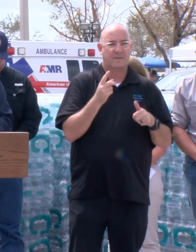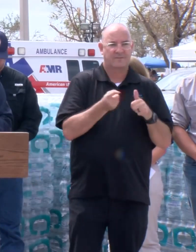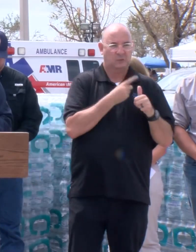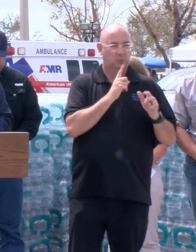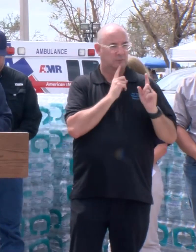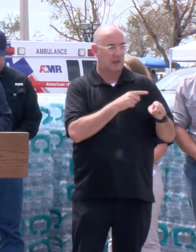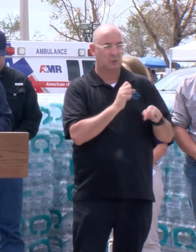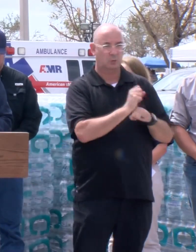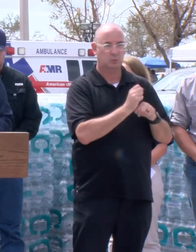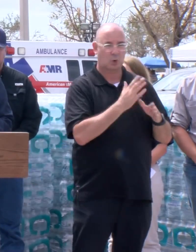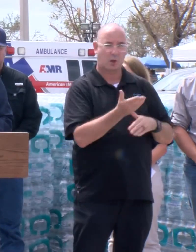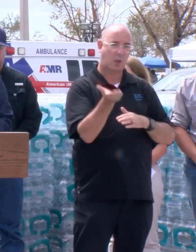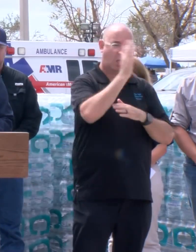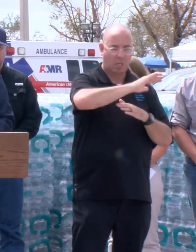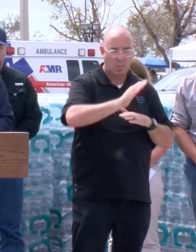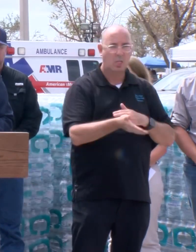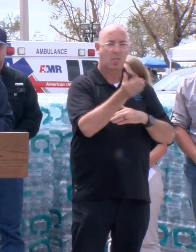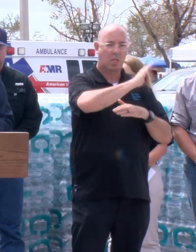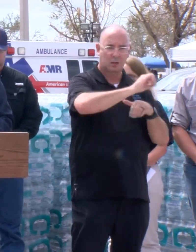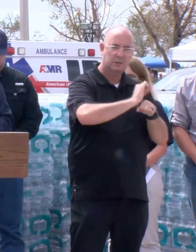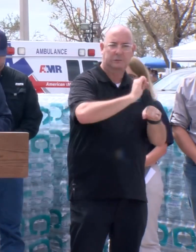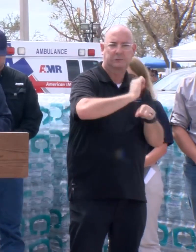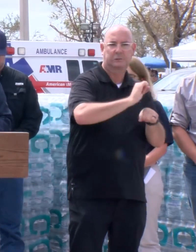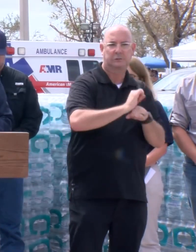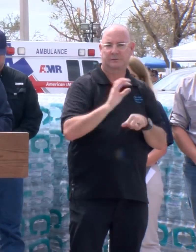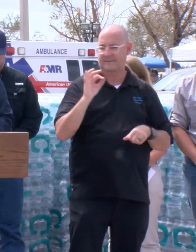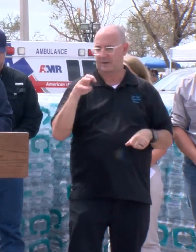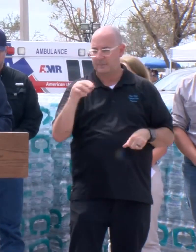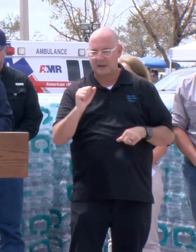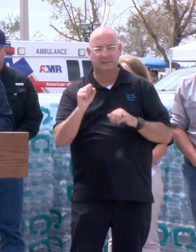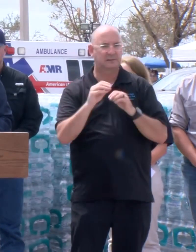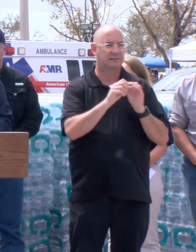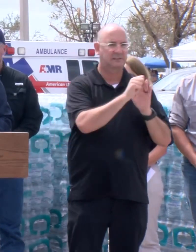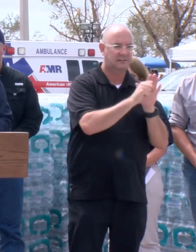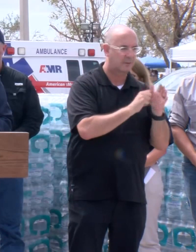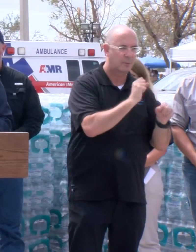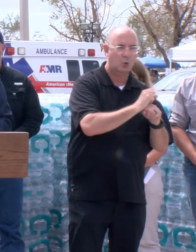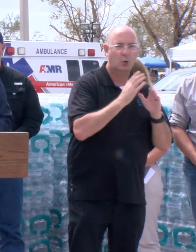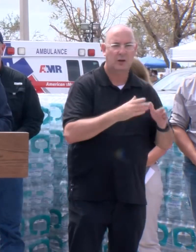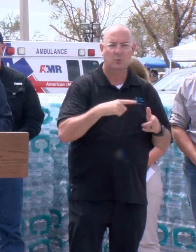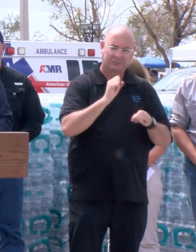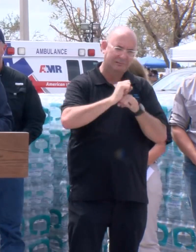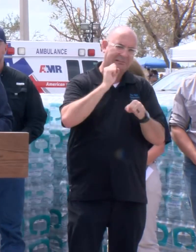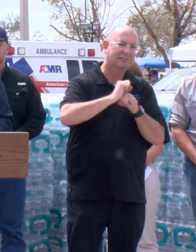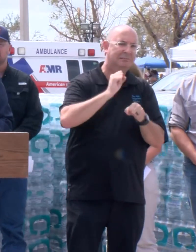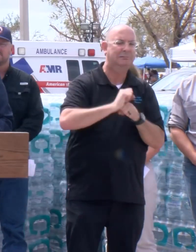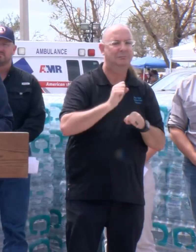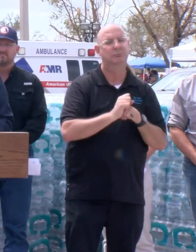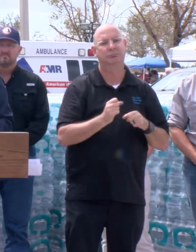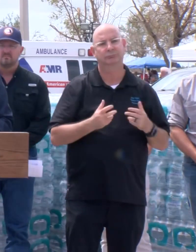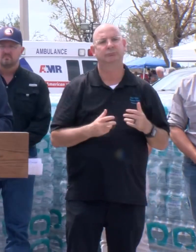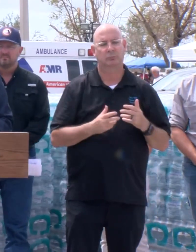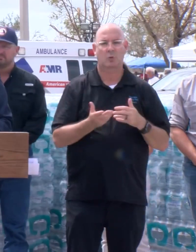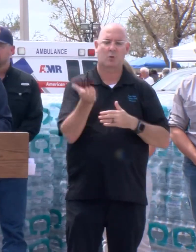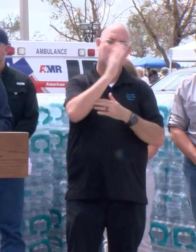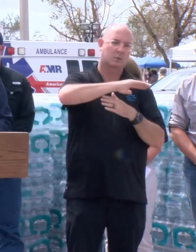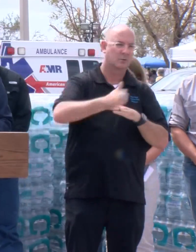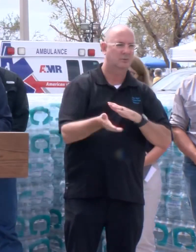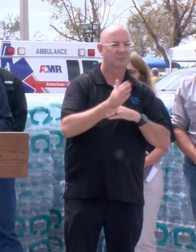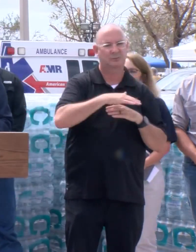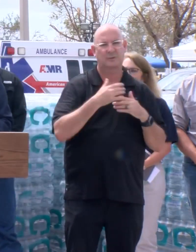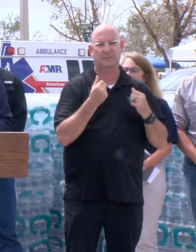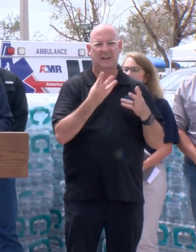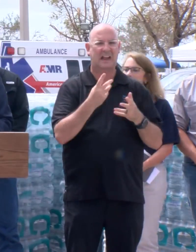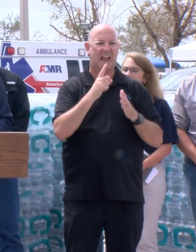groups, FEMA, state, everybody really working. So this has been a round the clock effort. But this fund, I think,